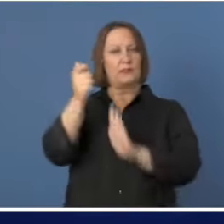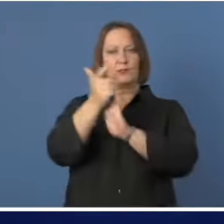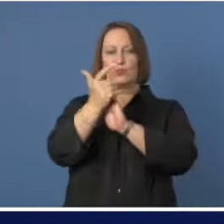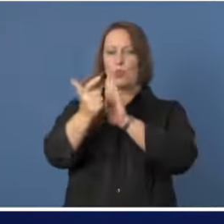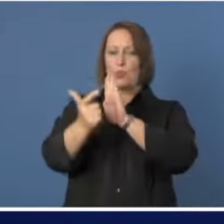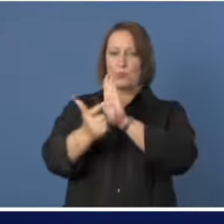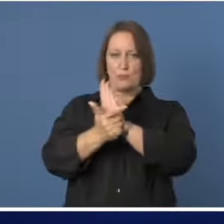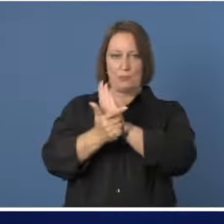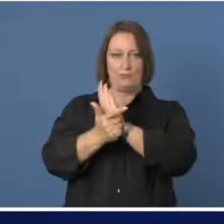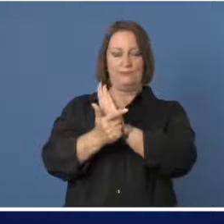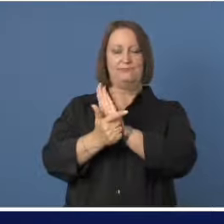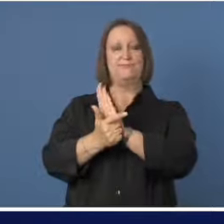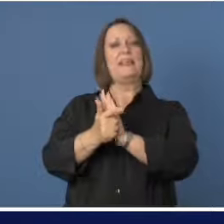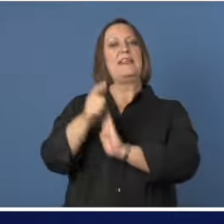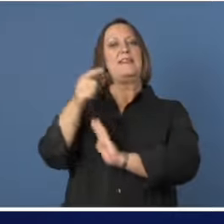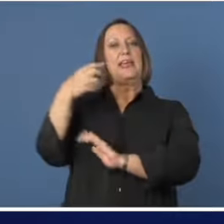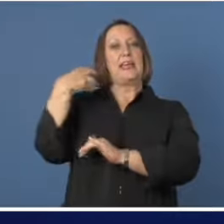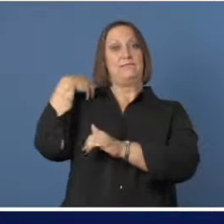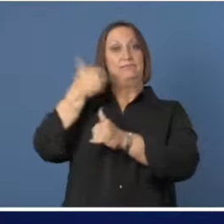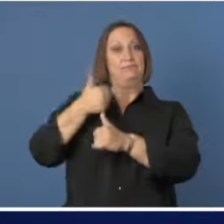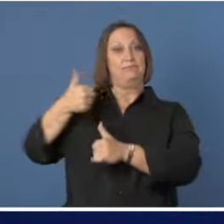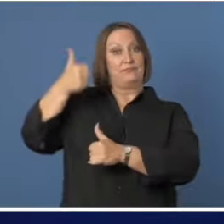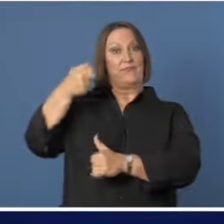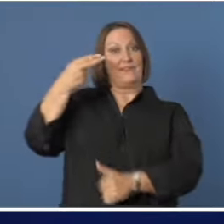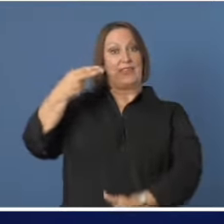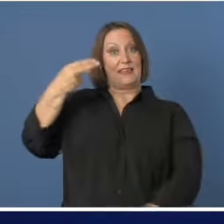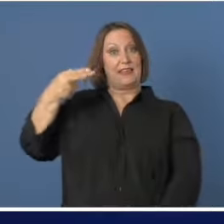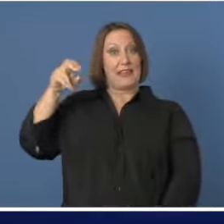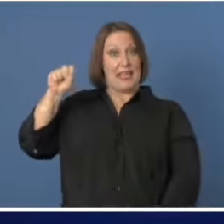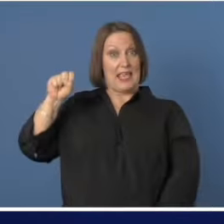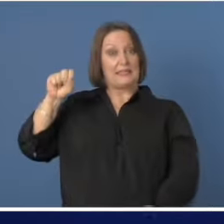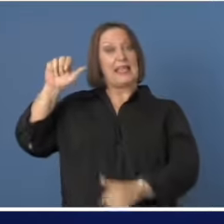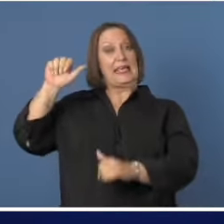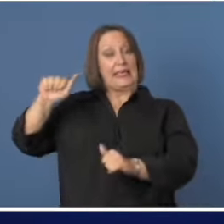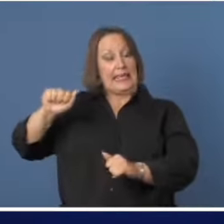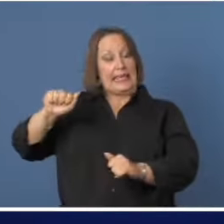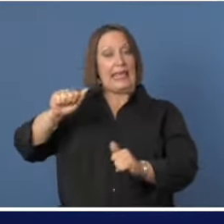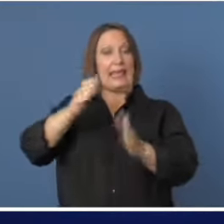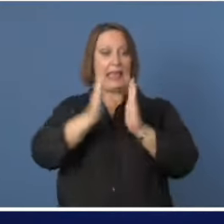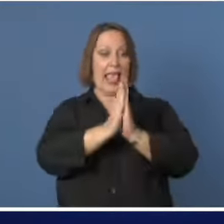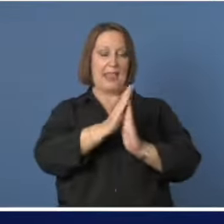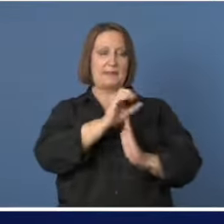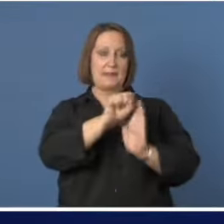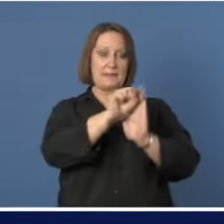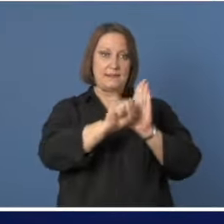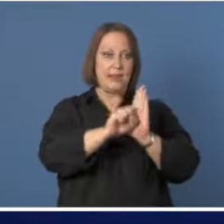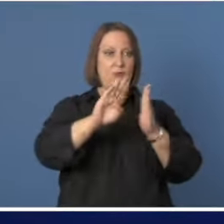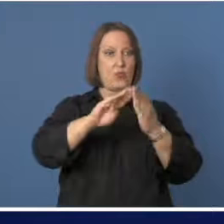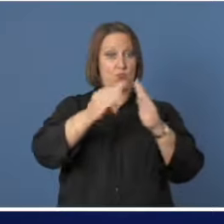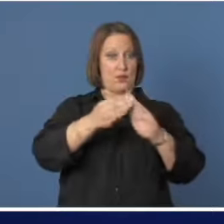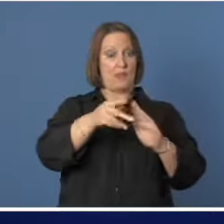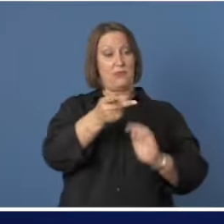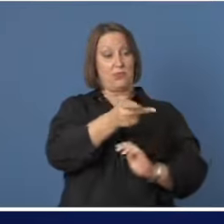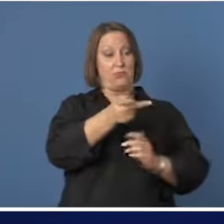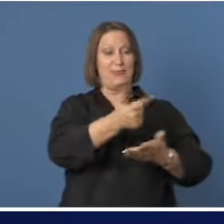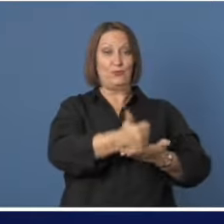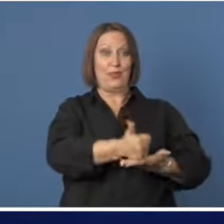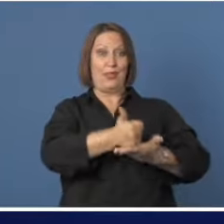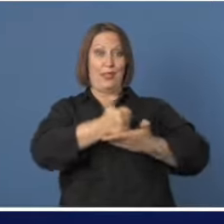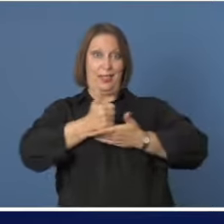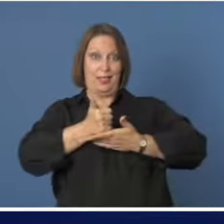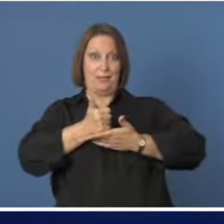By statute, the HHS Secretary may accept state and local assistance in